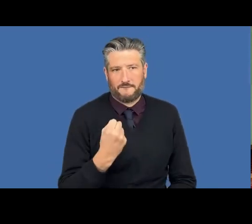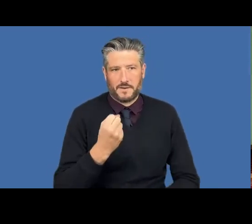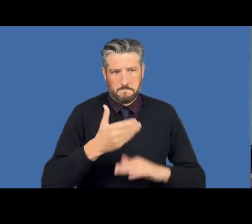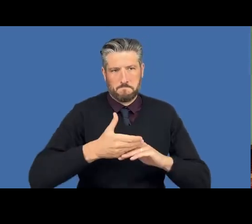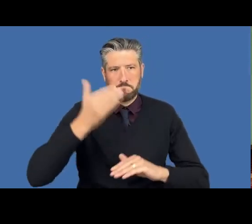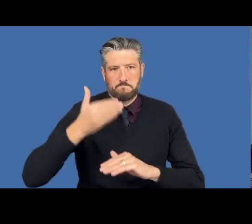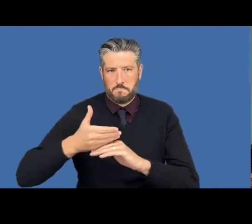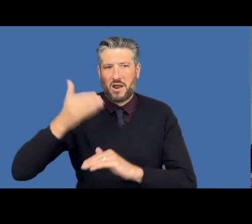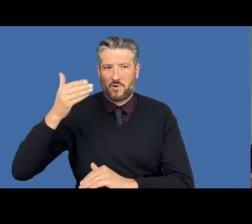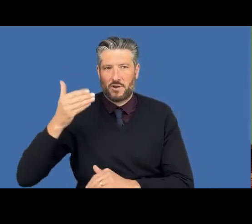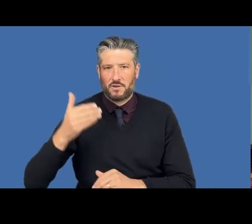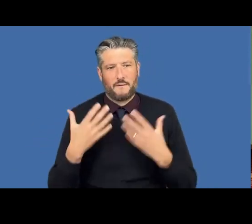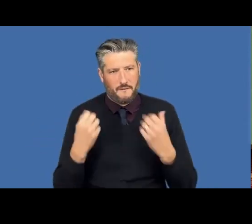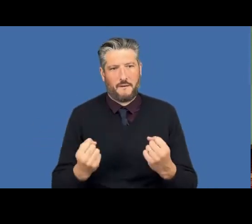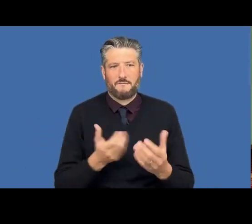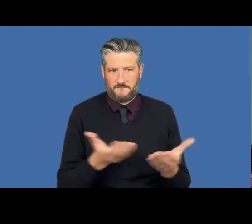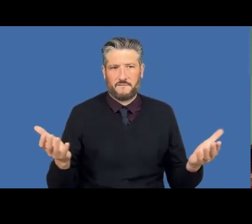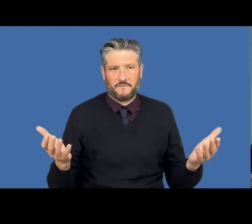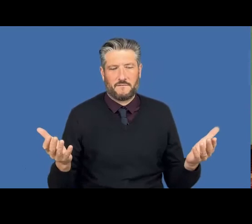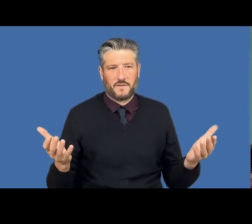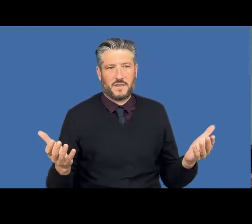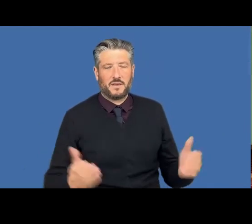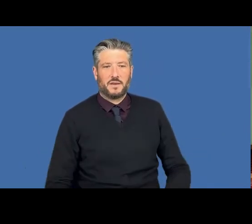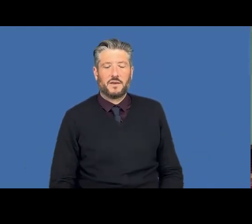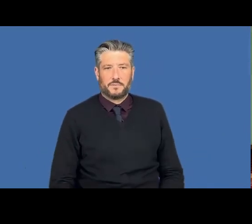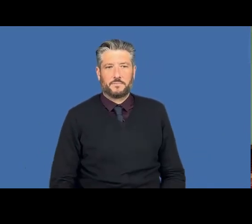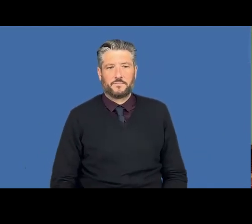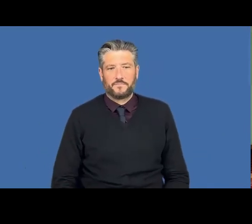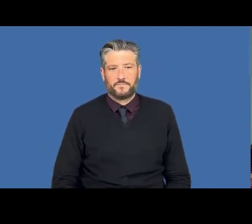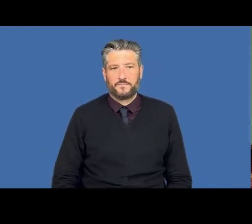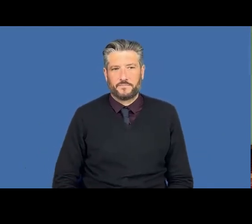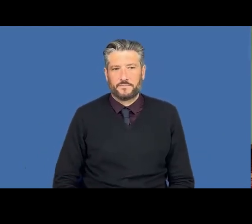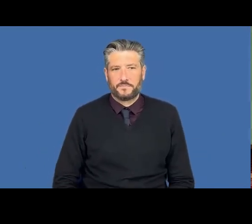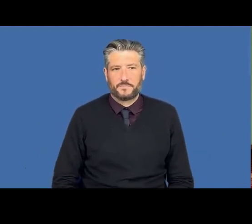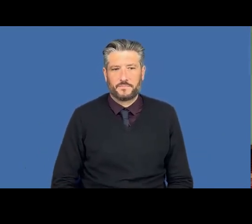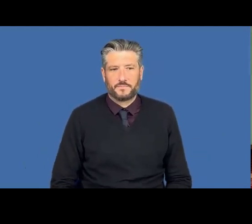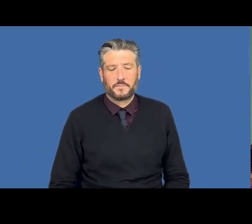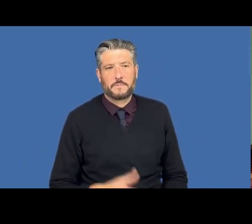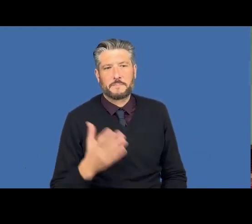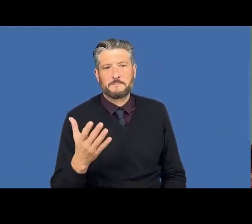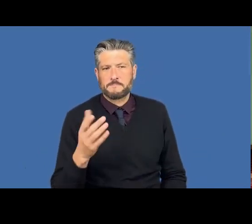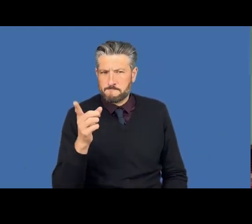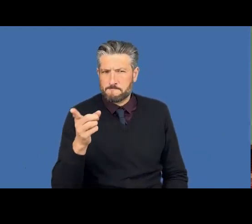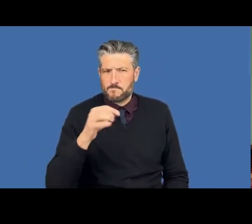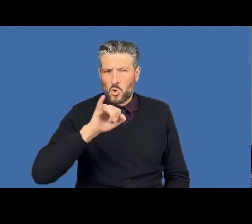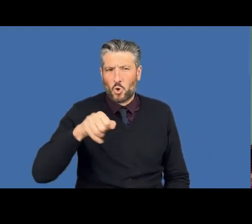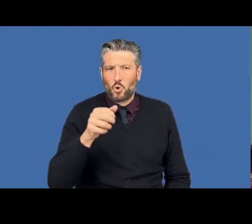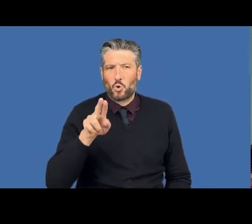that, I think you're the one who mentioned this, Jürgen, and I'm going to quote you that I heard from you that